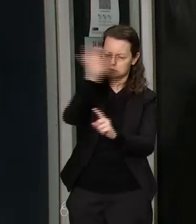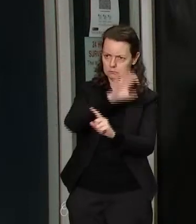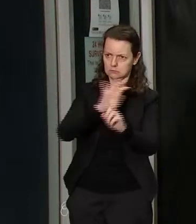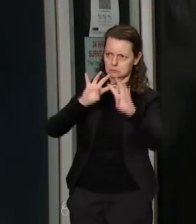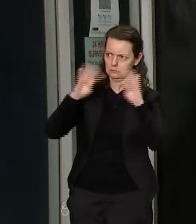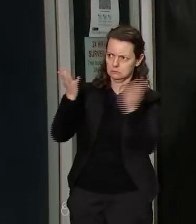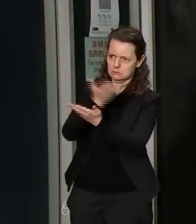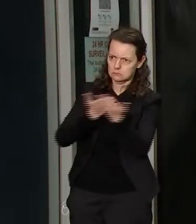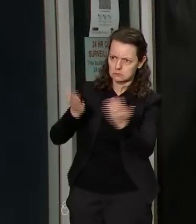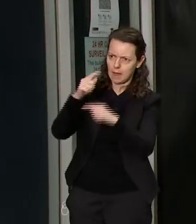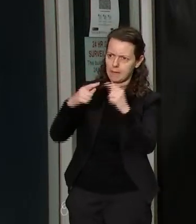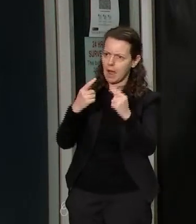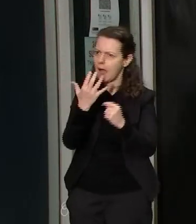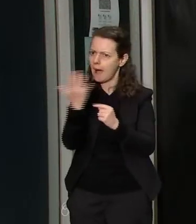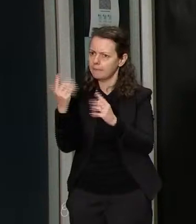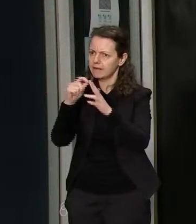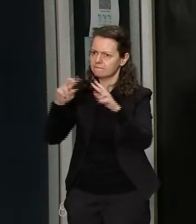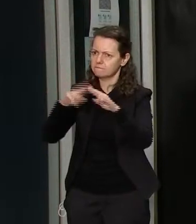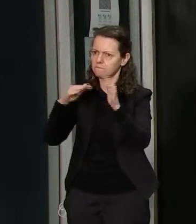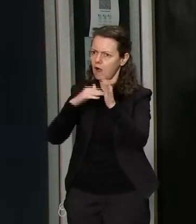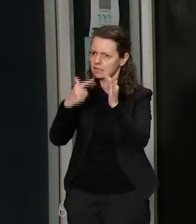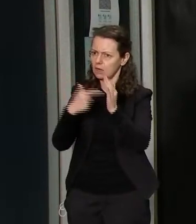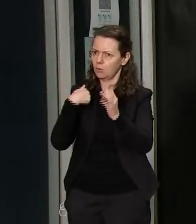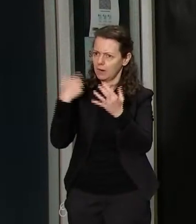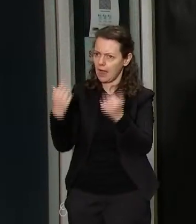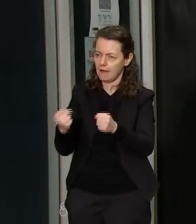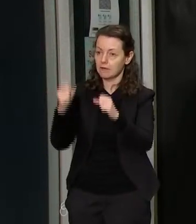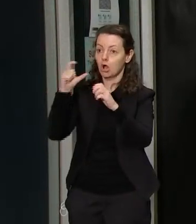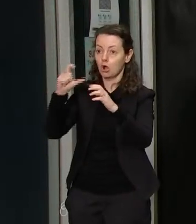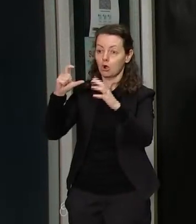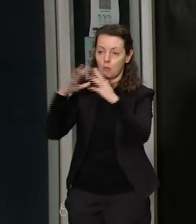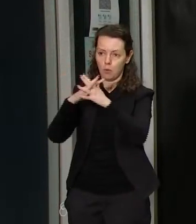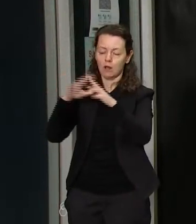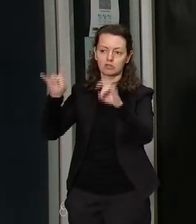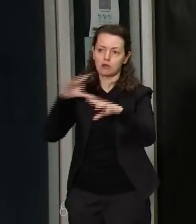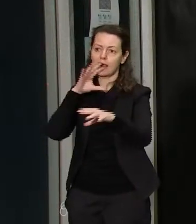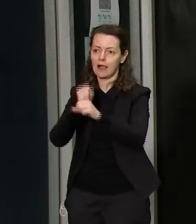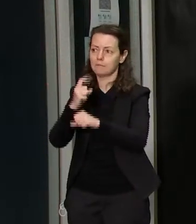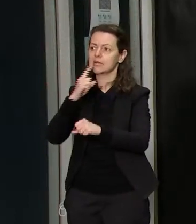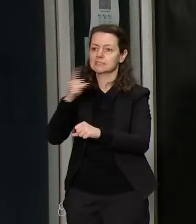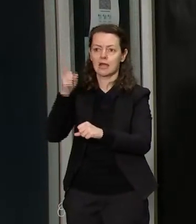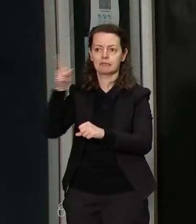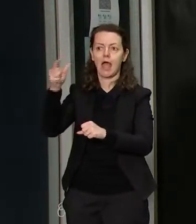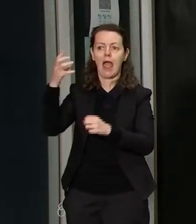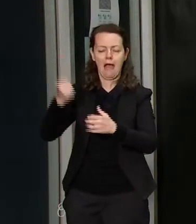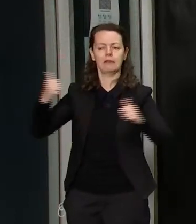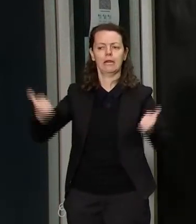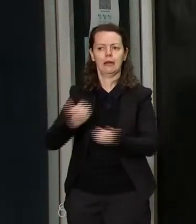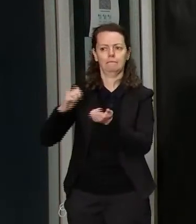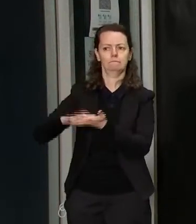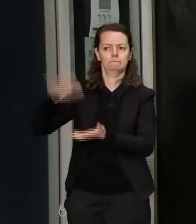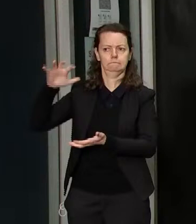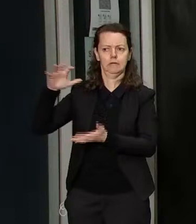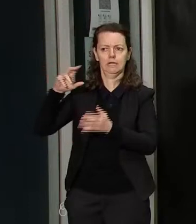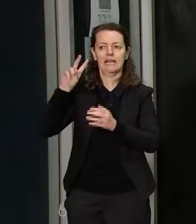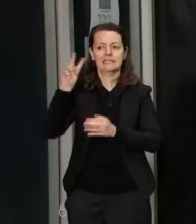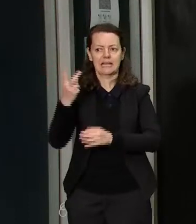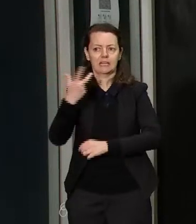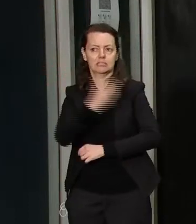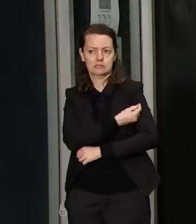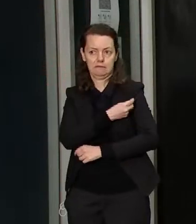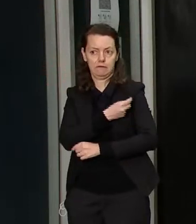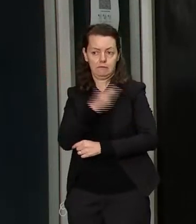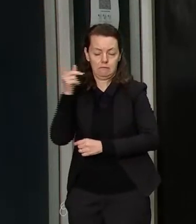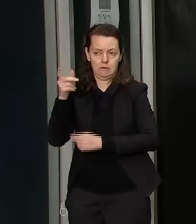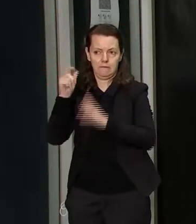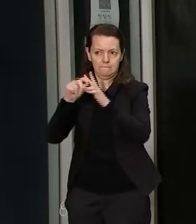clear advice from the Commonwealth that they've got the second doses in stock. So go and